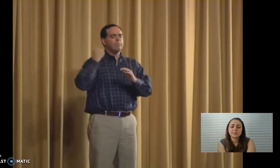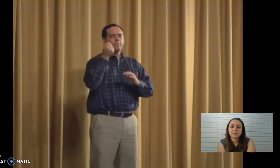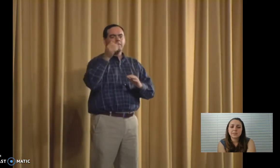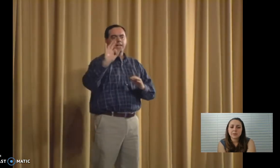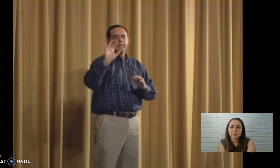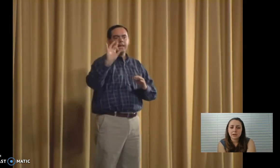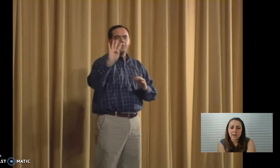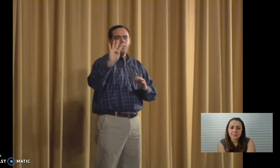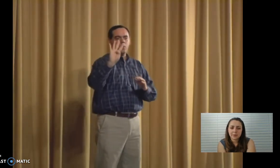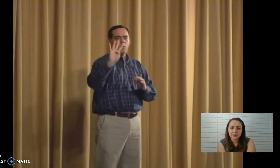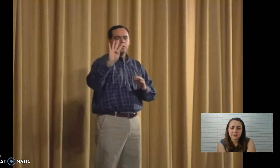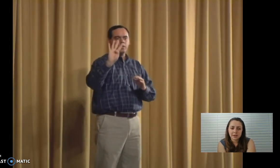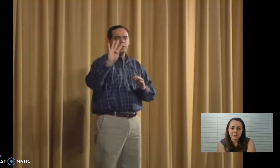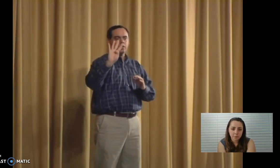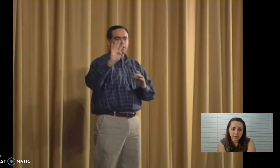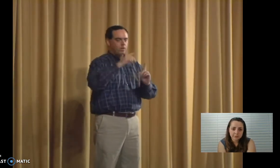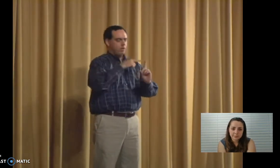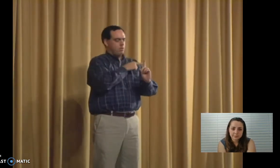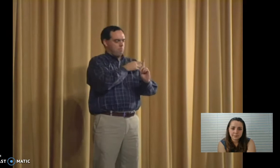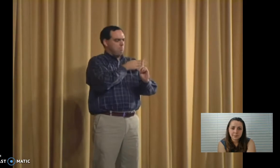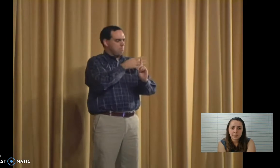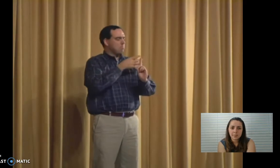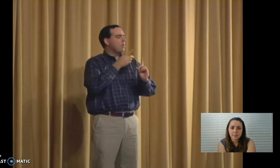Now, TED started a long time ago in